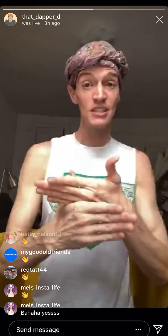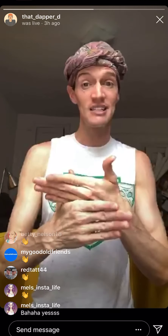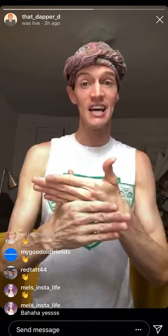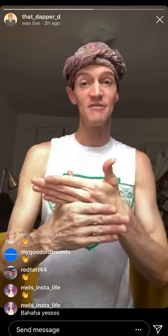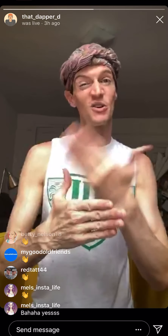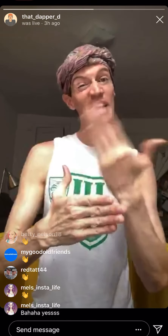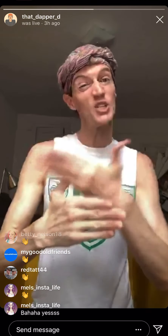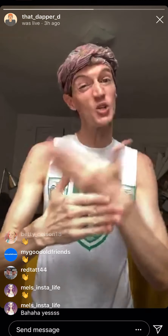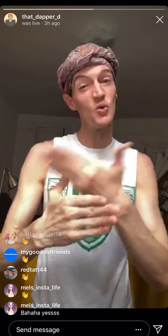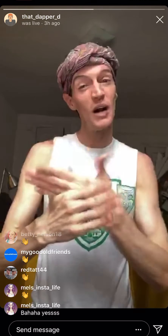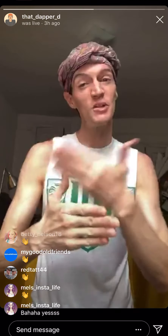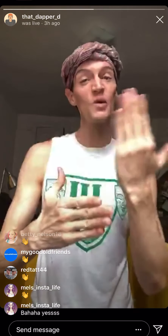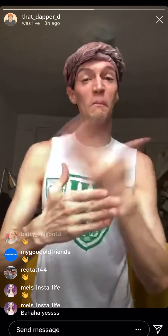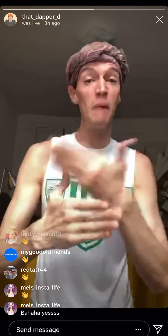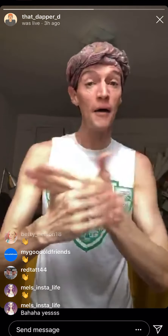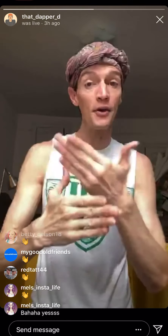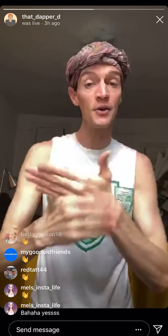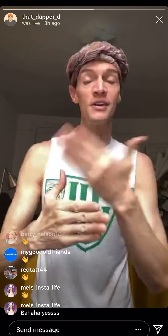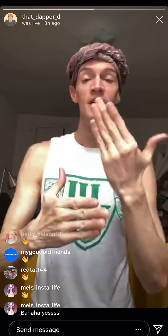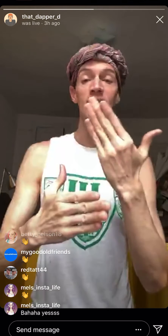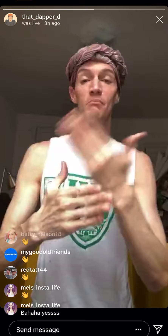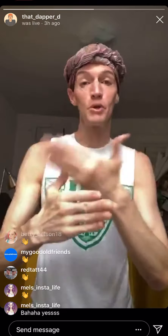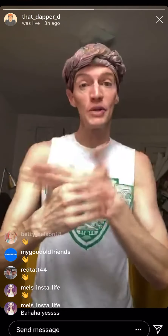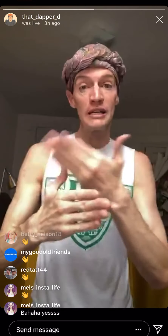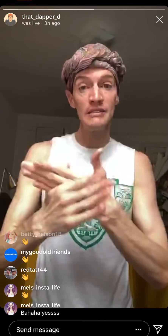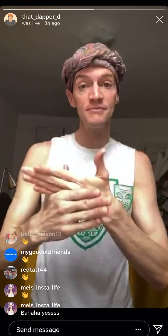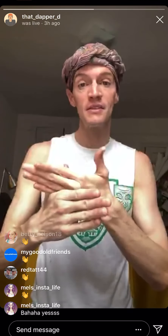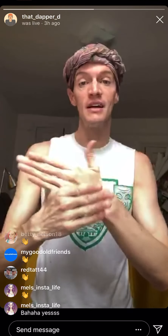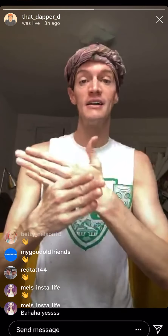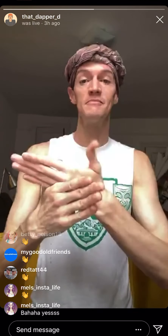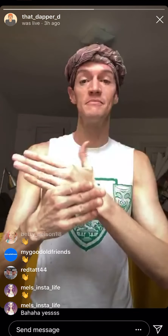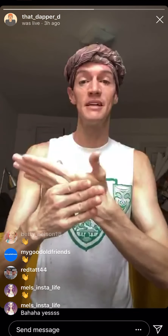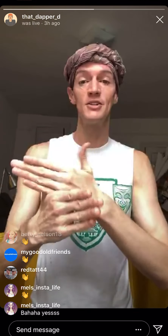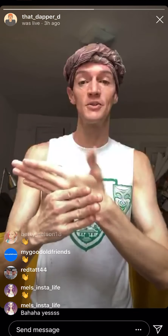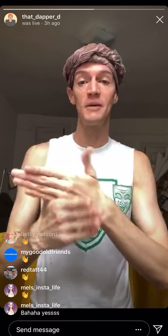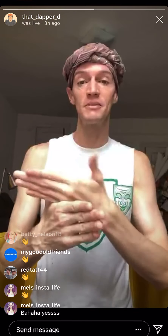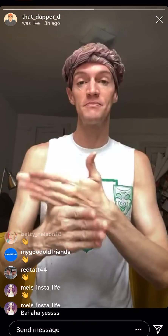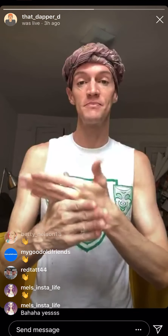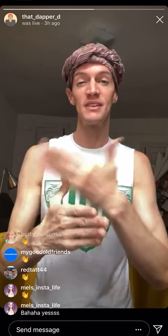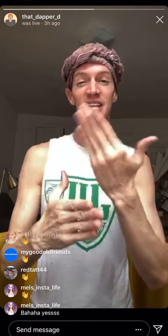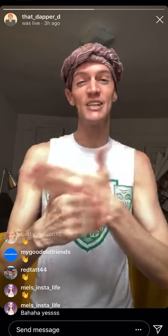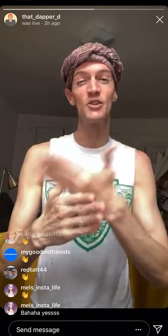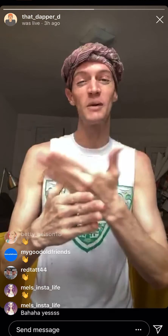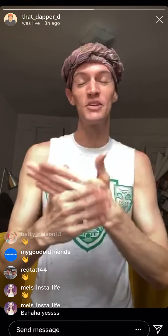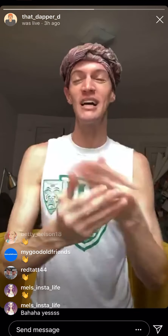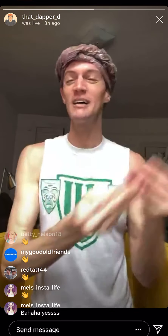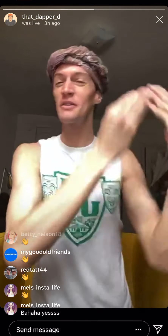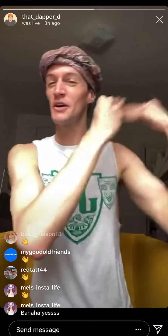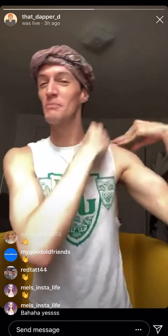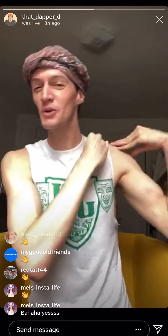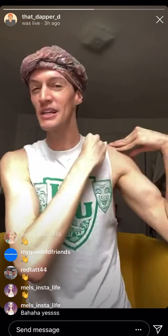sign for interrupt or bother burden um interrupt uh interruption uh sorry burden is